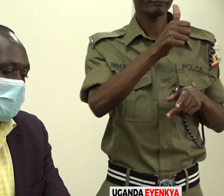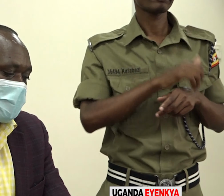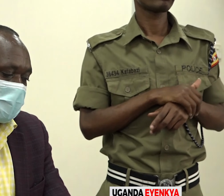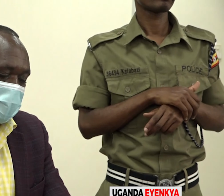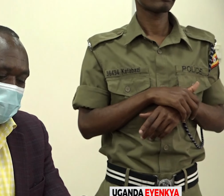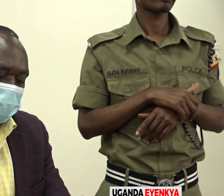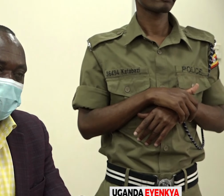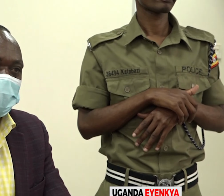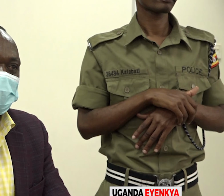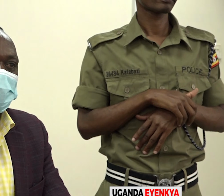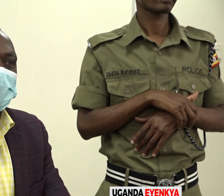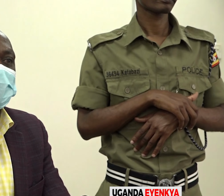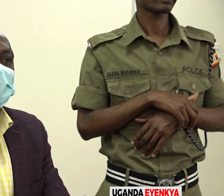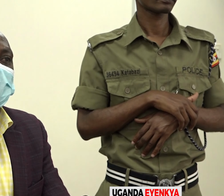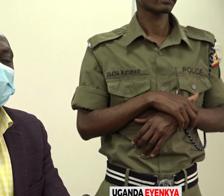Bw'obanga